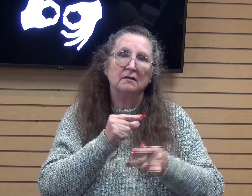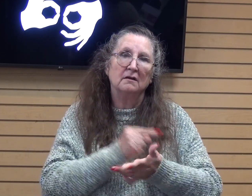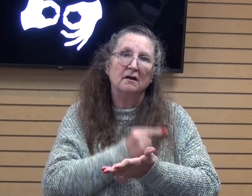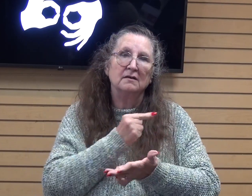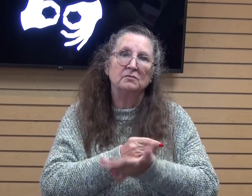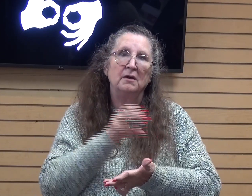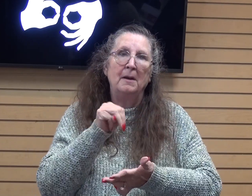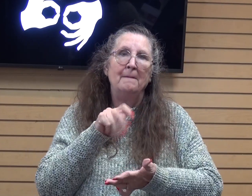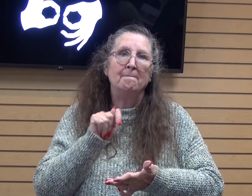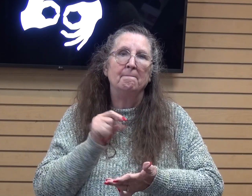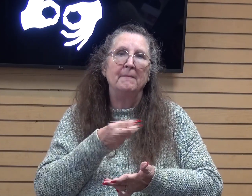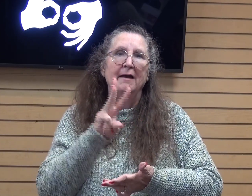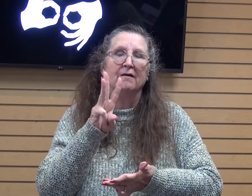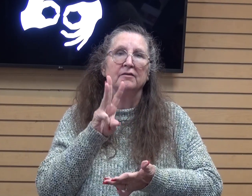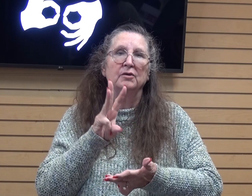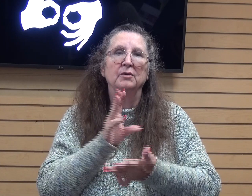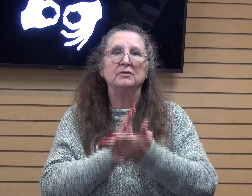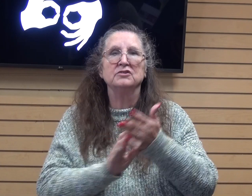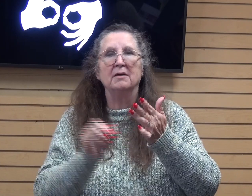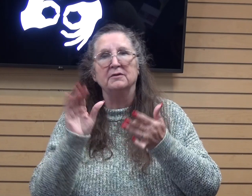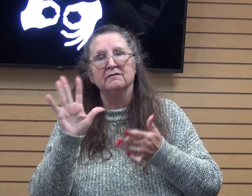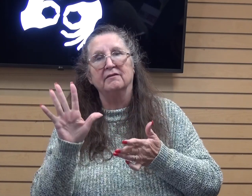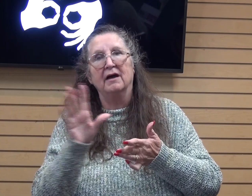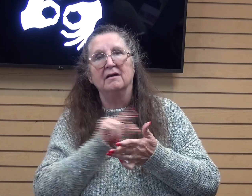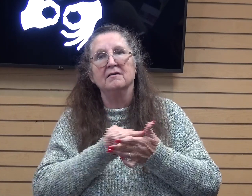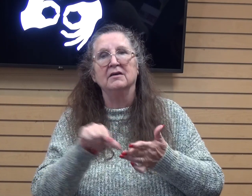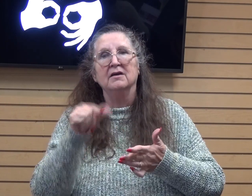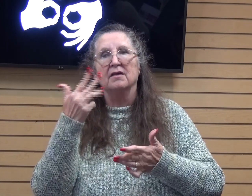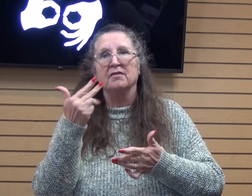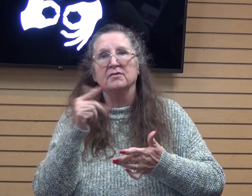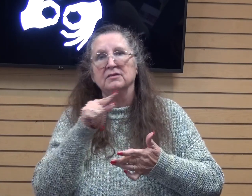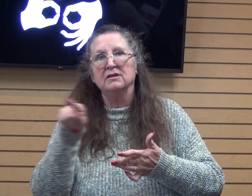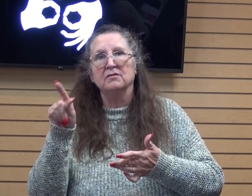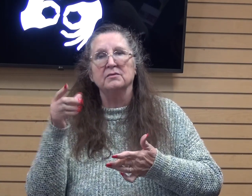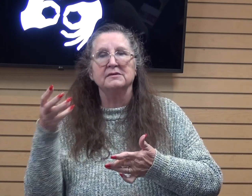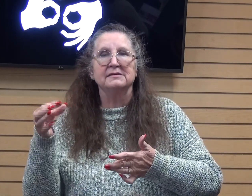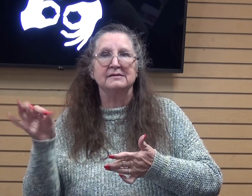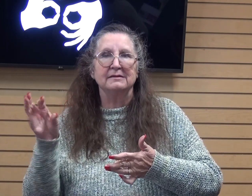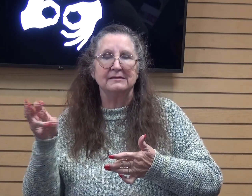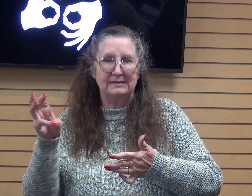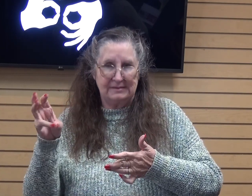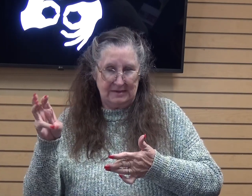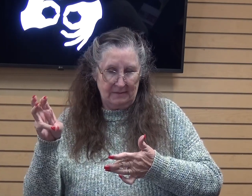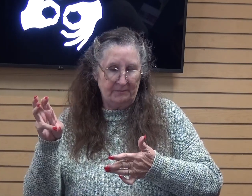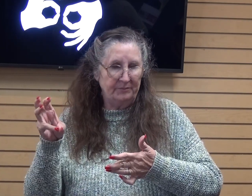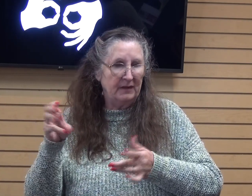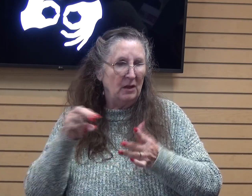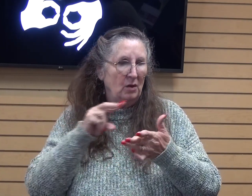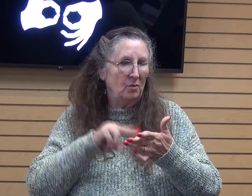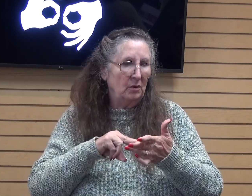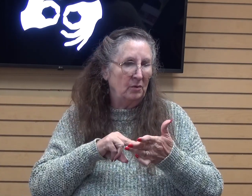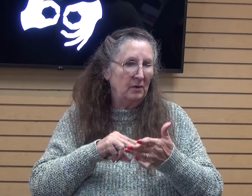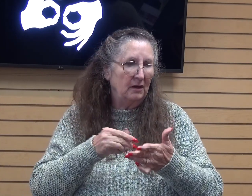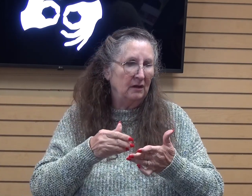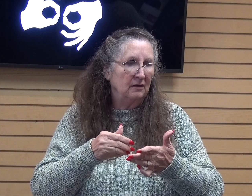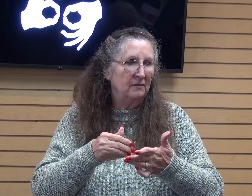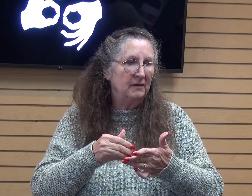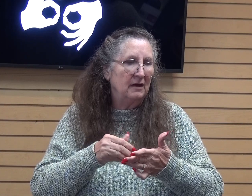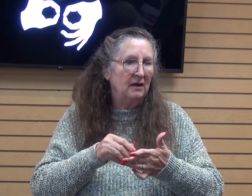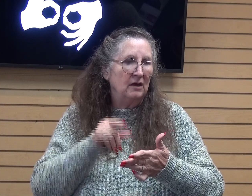chapter 5 and take a look at verses 13 through 16. And we read in the New King James Version, "You are the